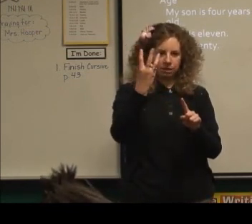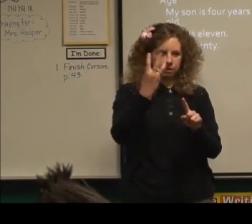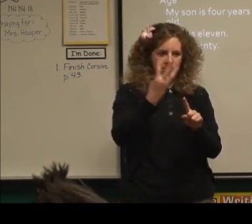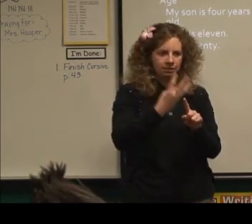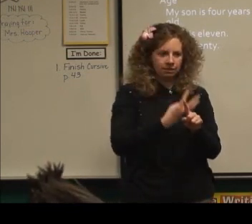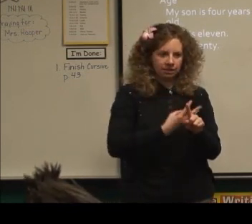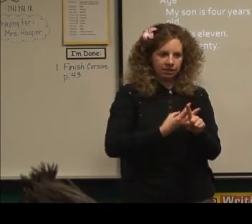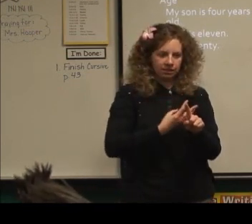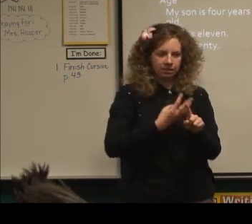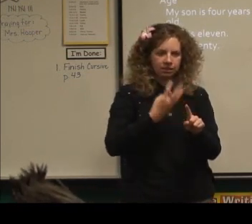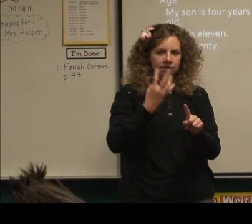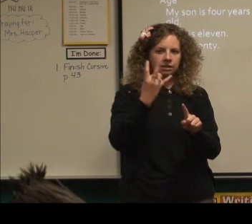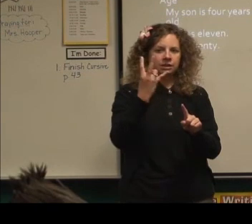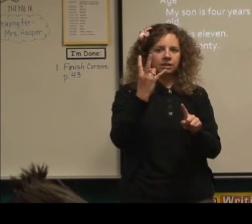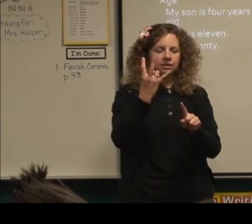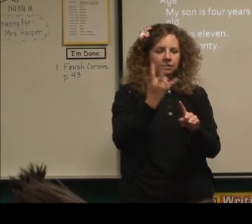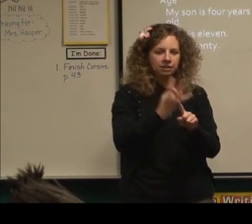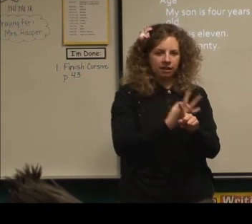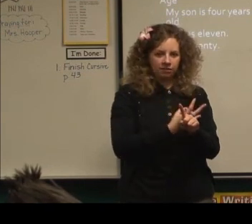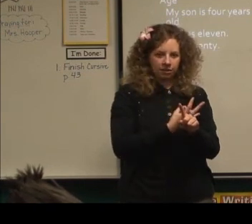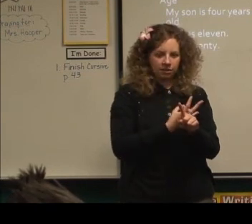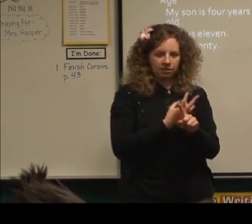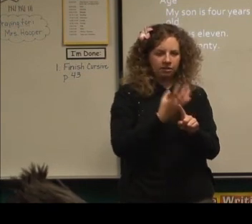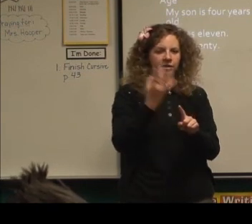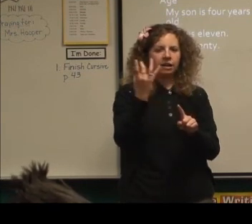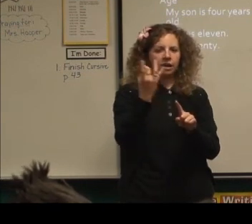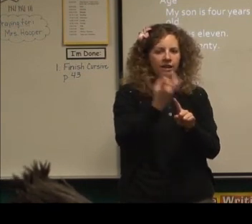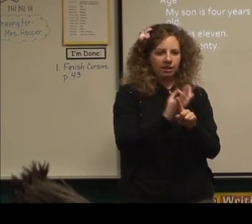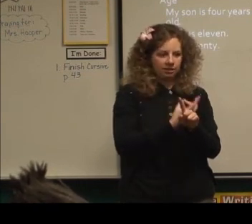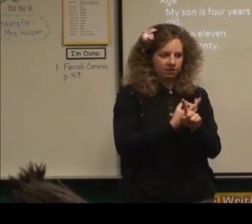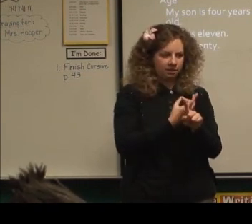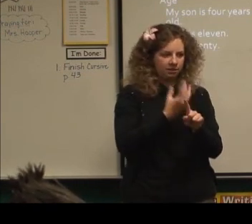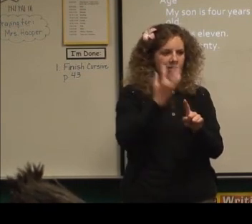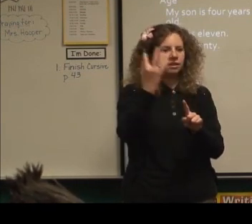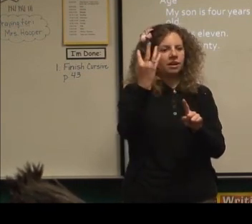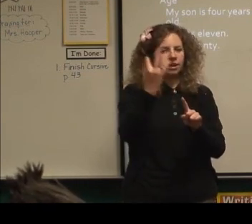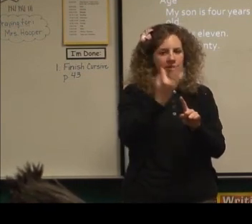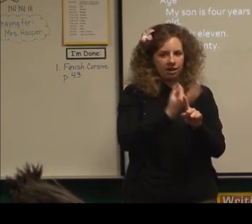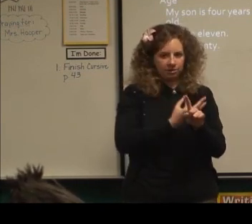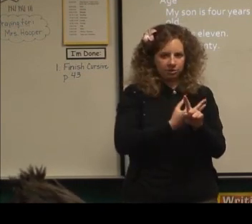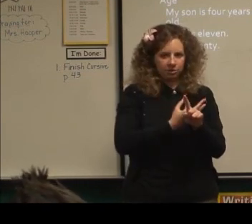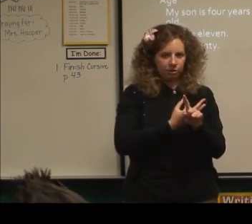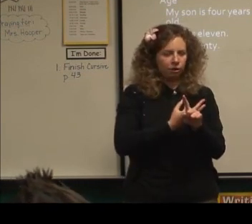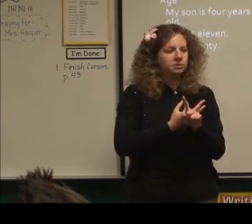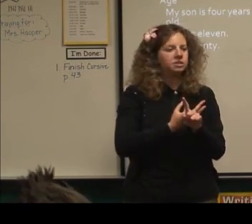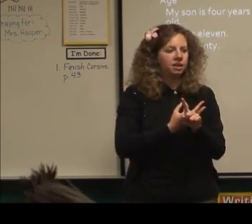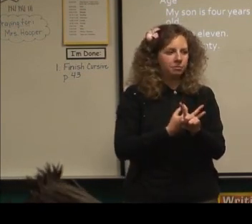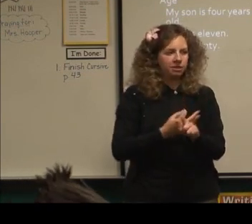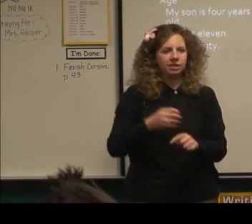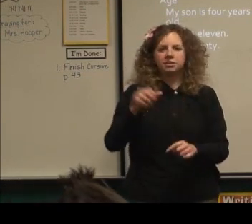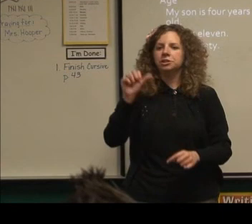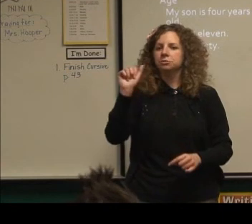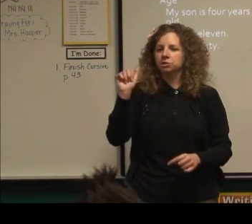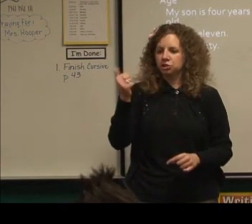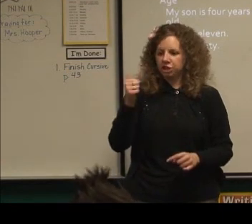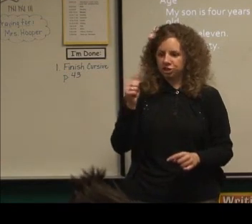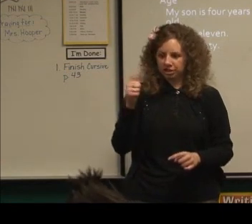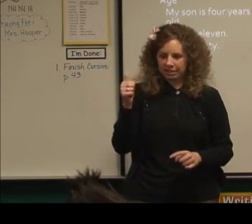months. 6, 7, 8, and 9. So you can go up to 9 months, and you would change to